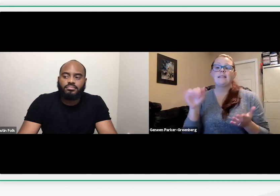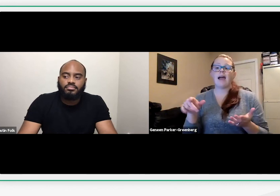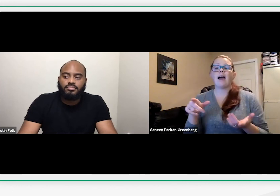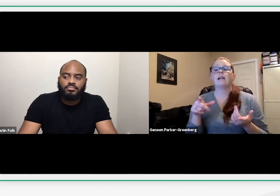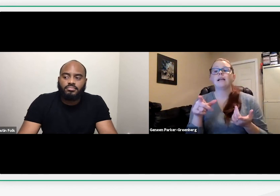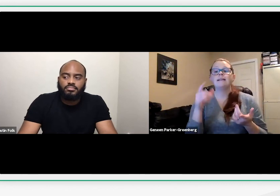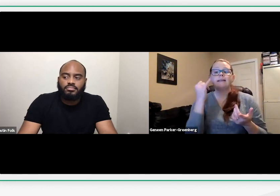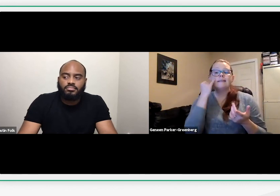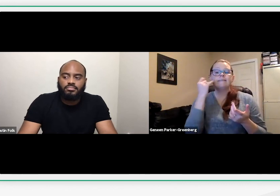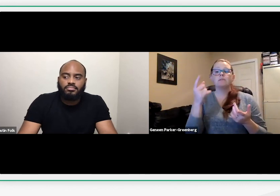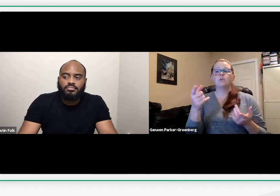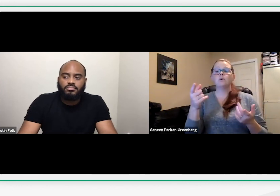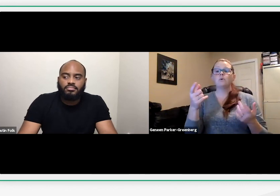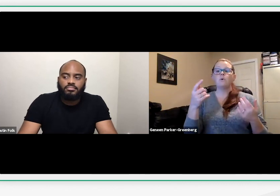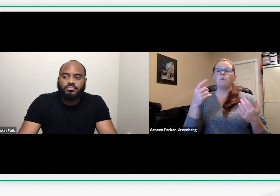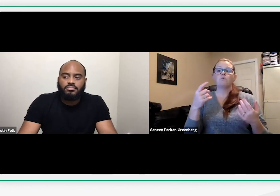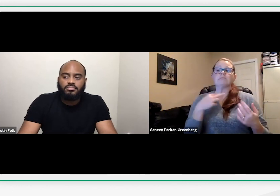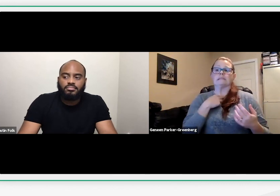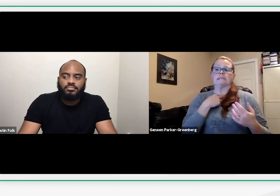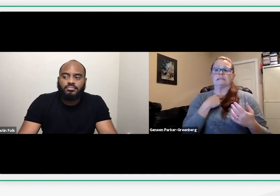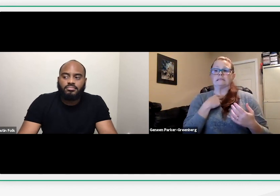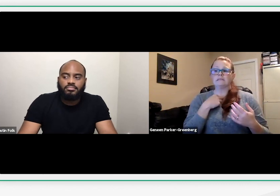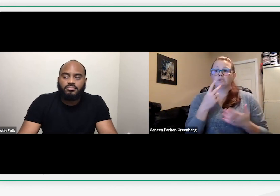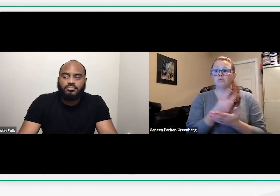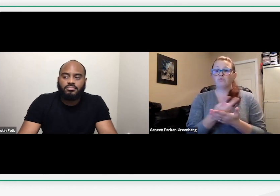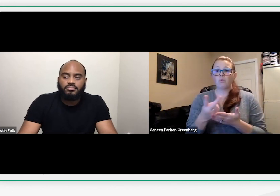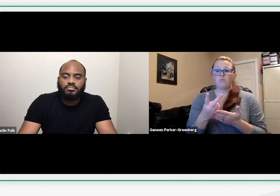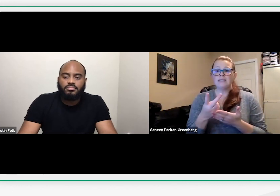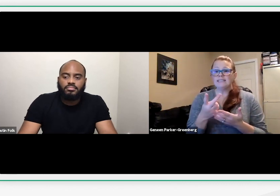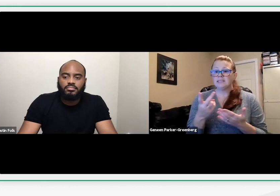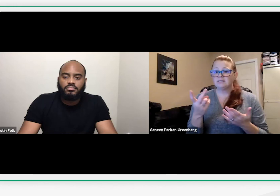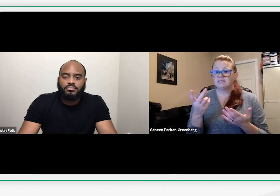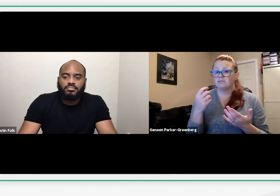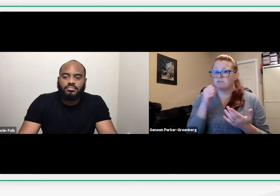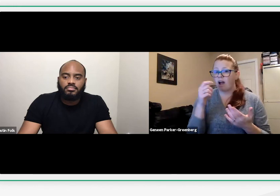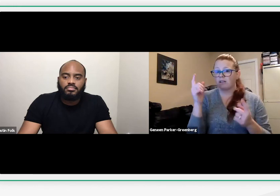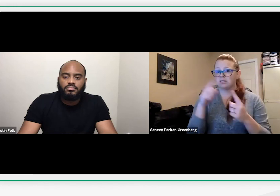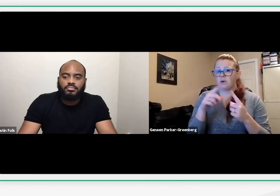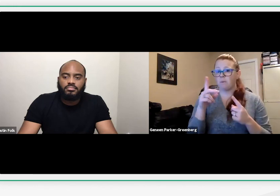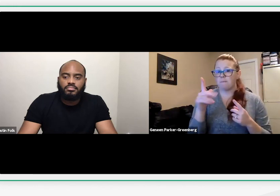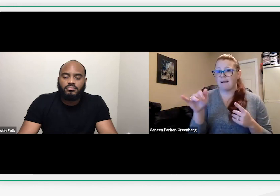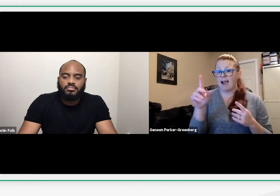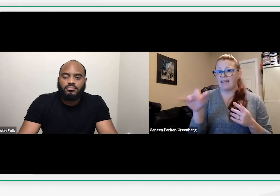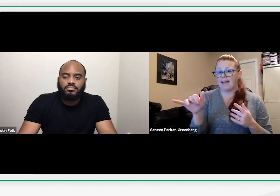second one that you asked about, payday loans, are typically